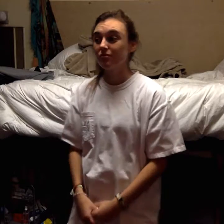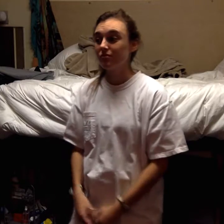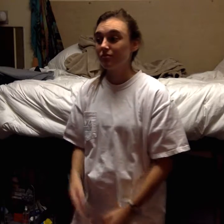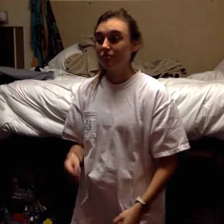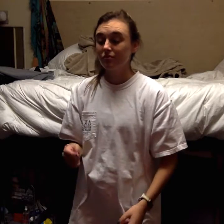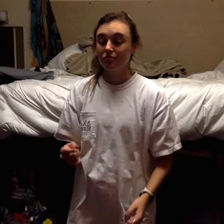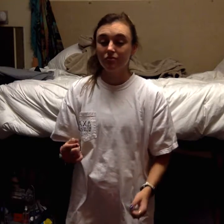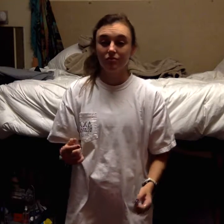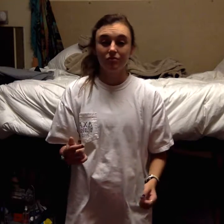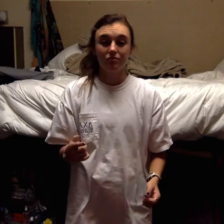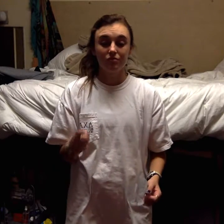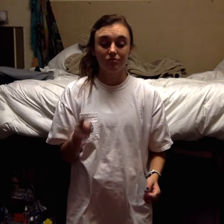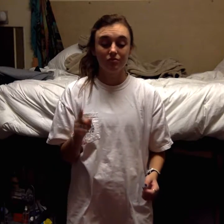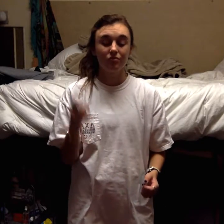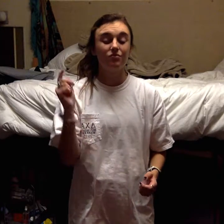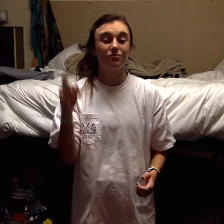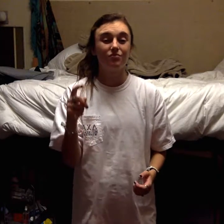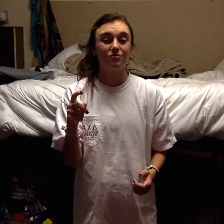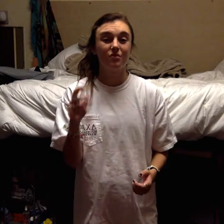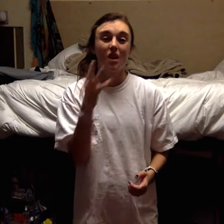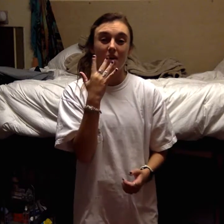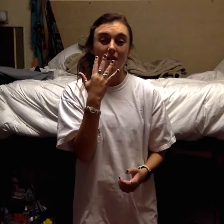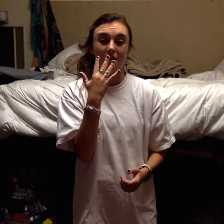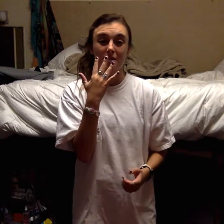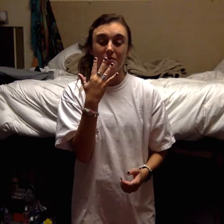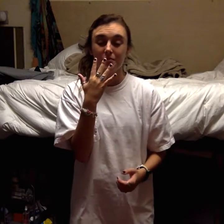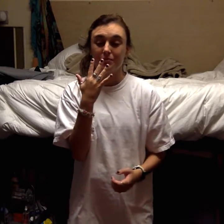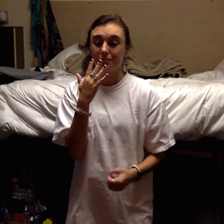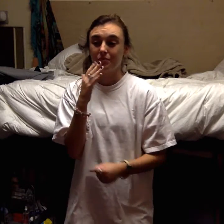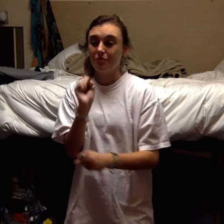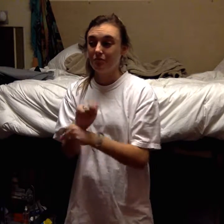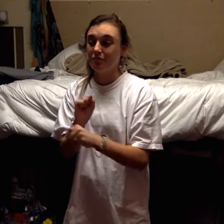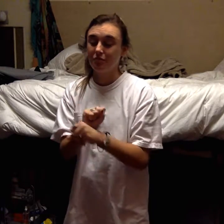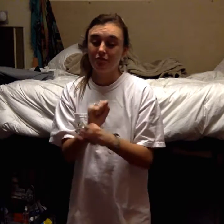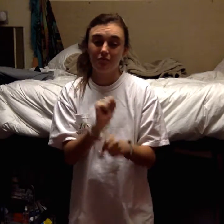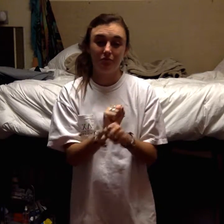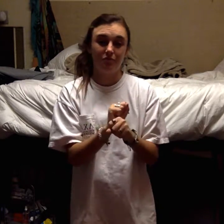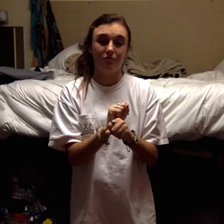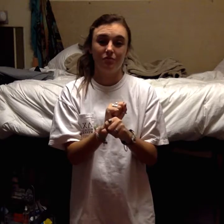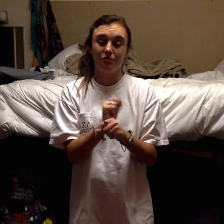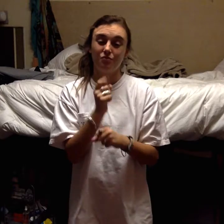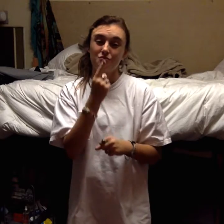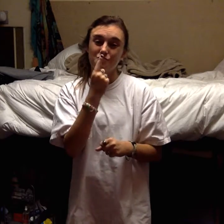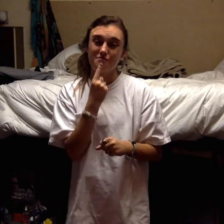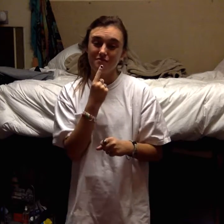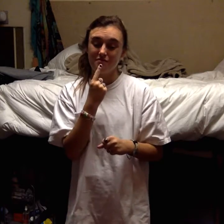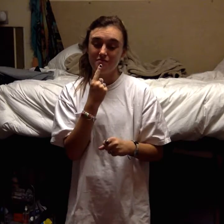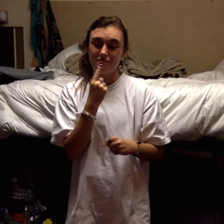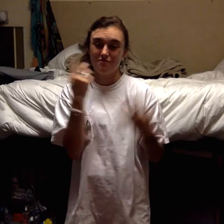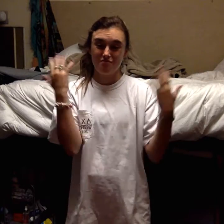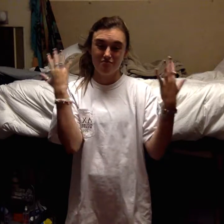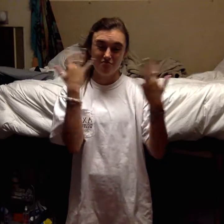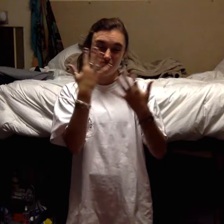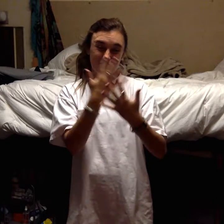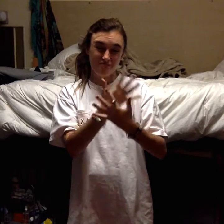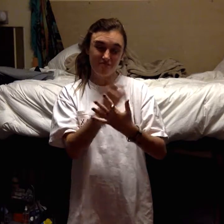of depth. So this would be, let's say this is going to be dark red here, light red here, and medium red